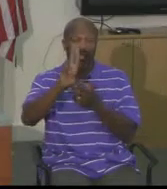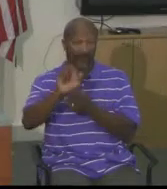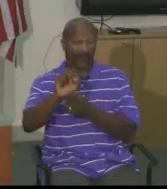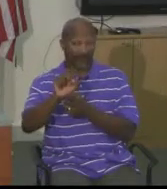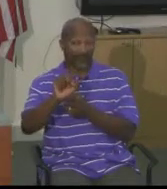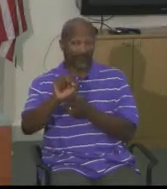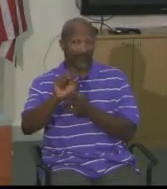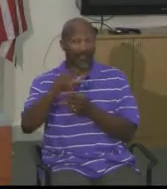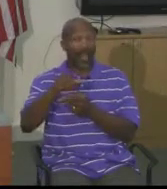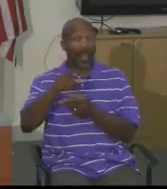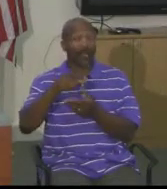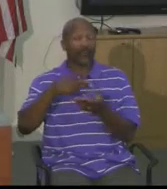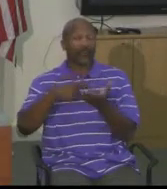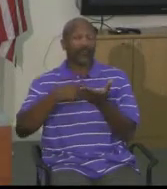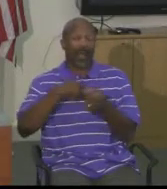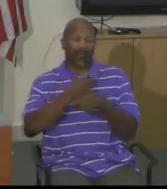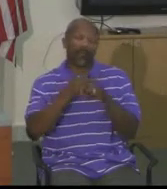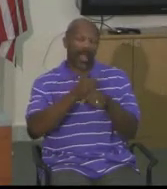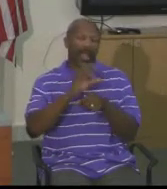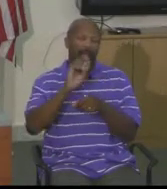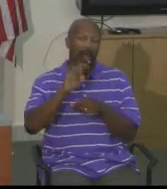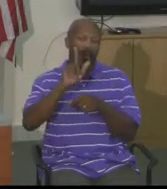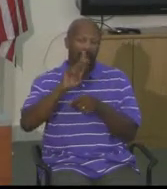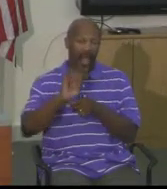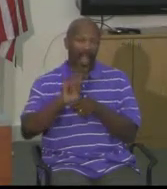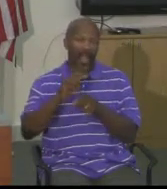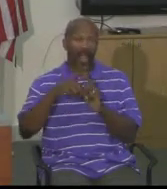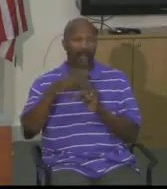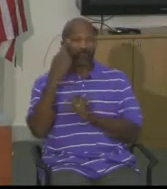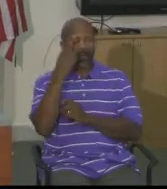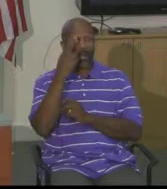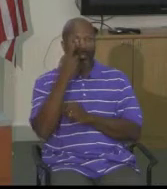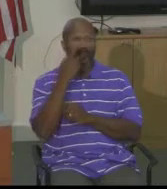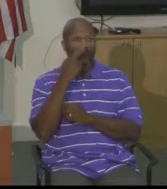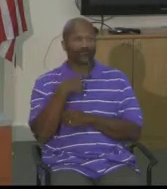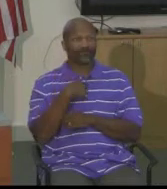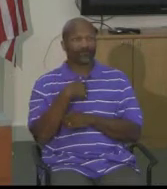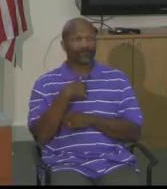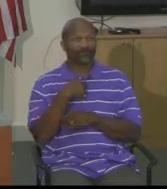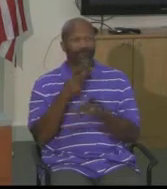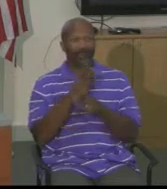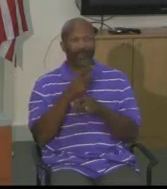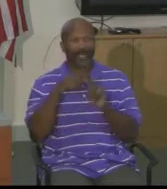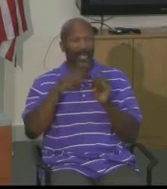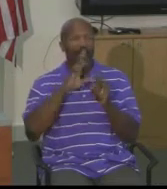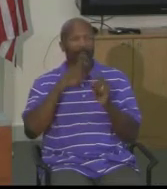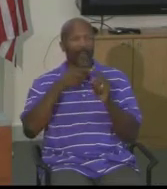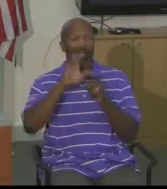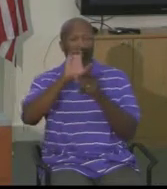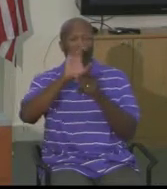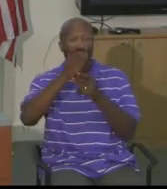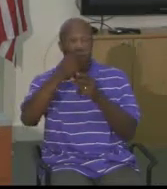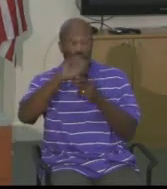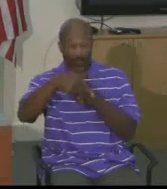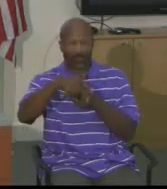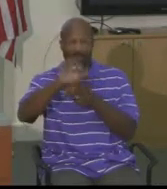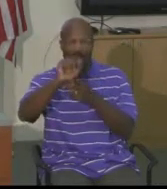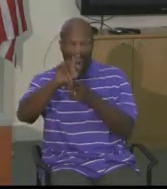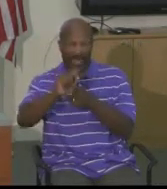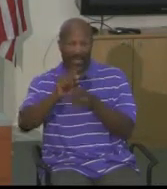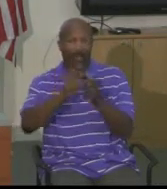when I put the outline together. But then I realized I can't talk about the chipset without talking about the